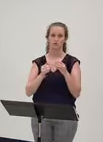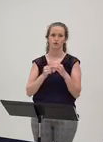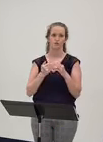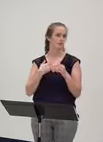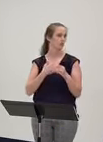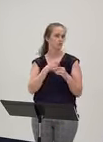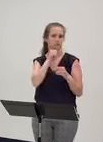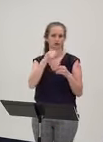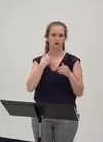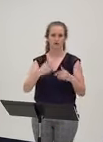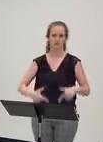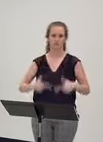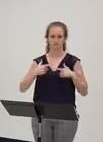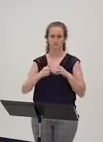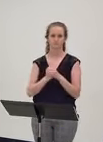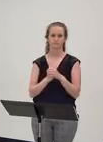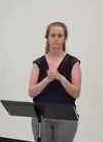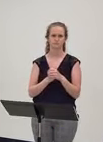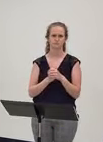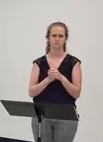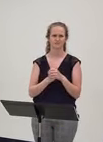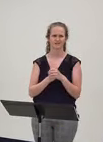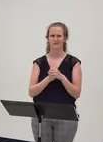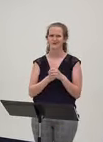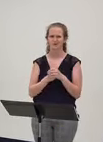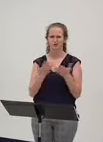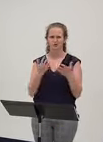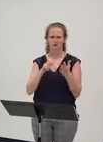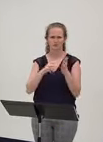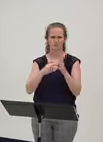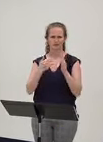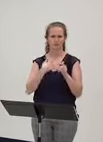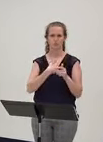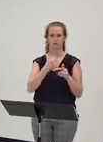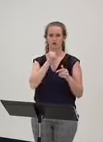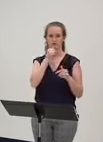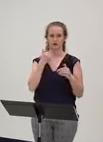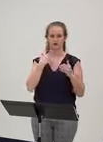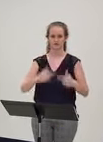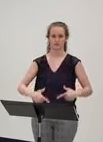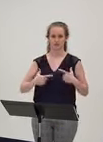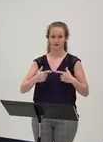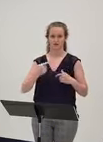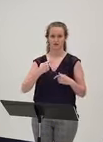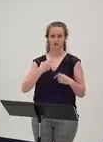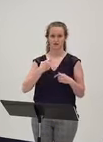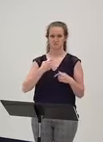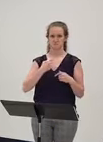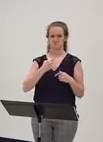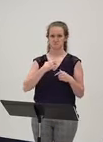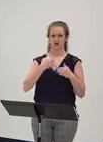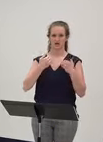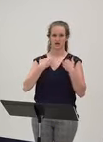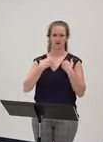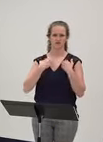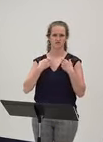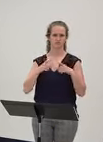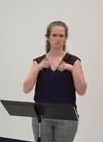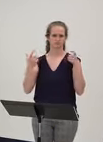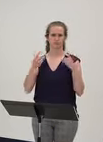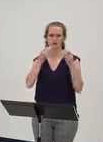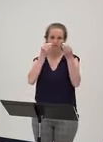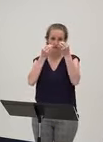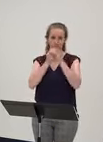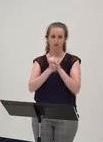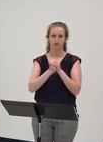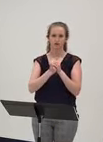not have life. What do you mean we don't have life? I have that big meal, and it gives me calories